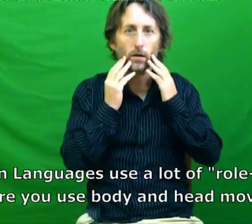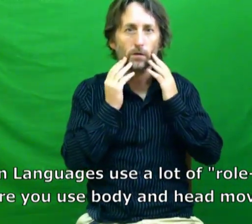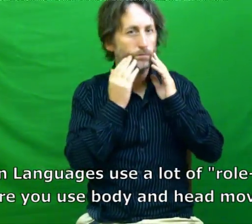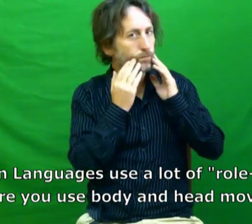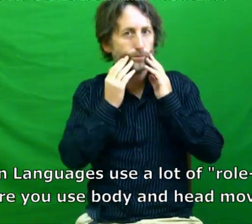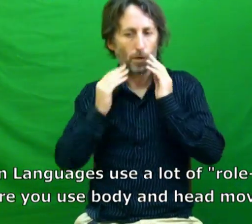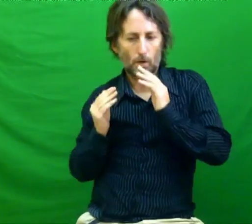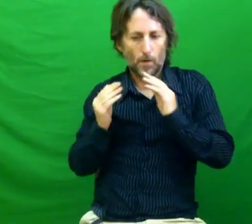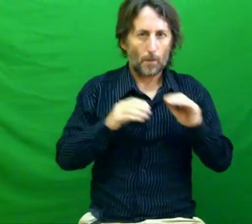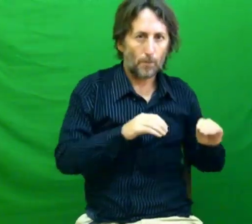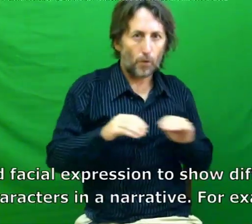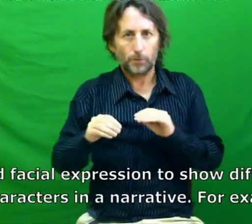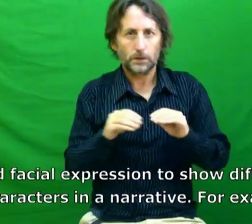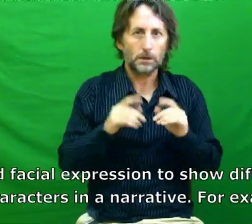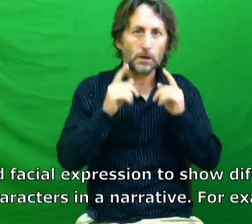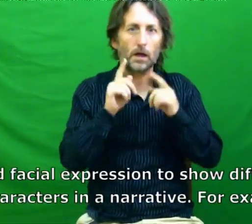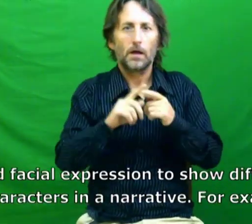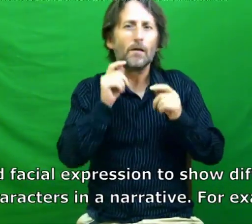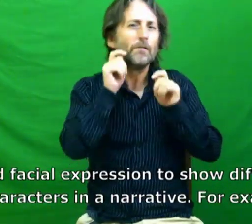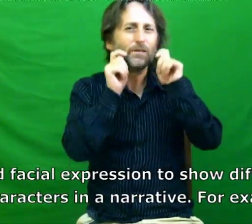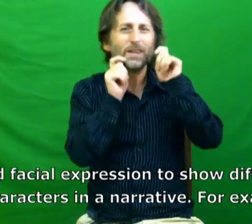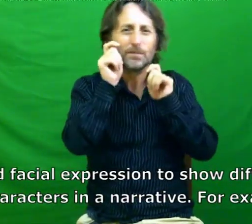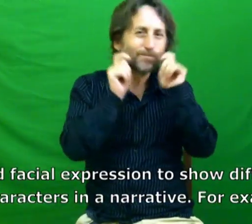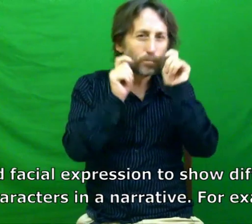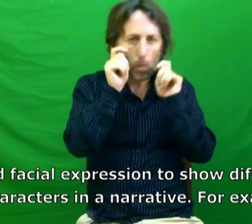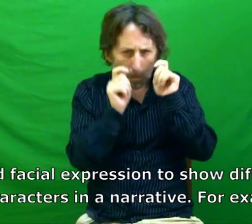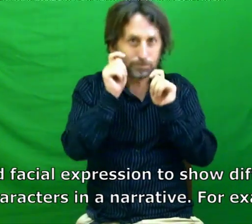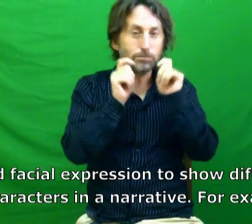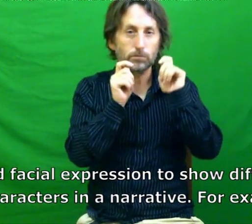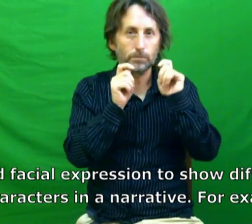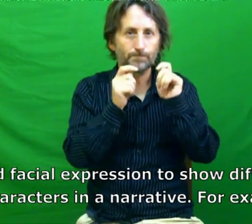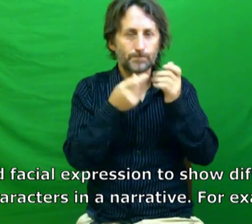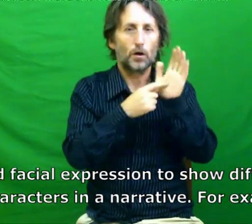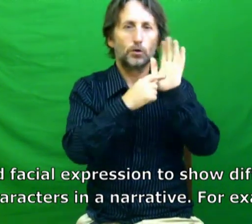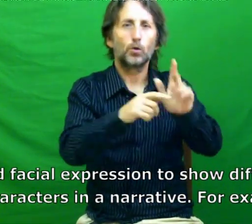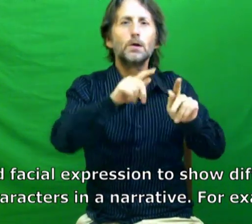Along with facial expression to show different characters in a narrative. For example,